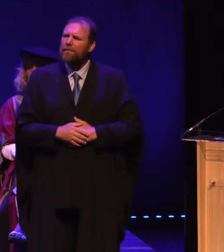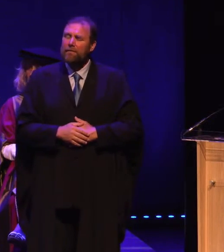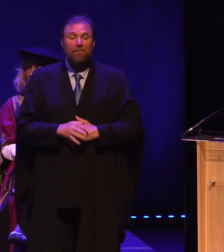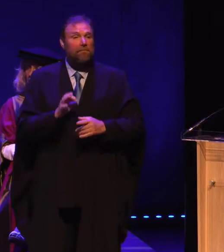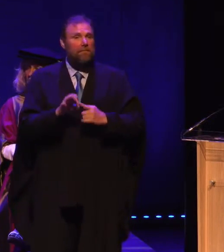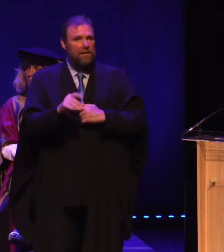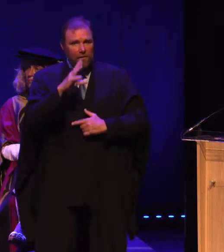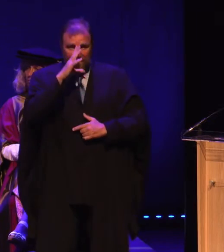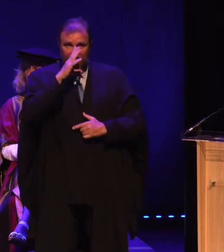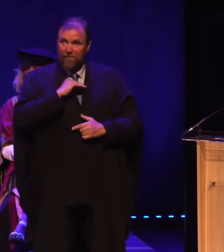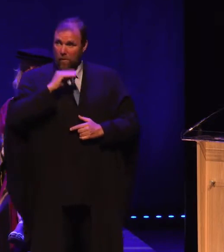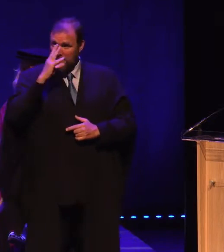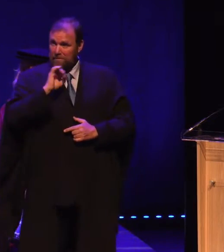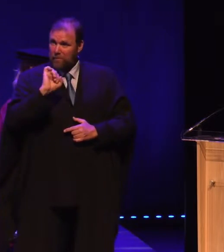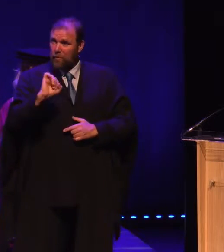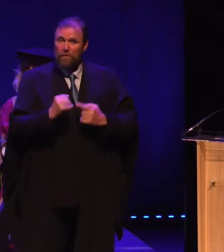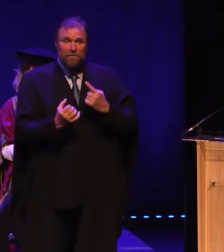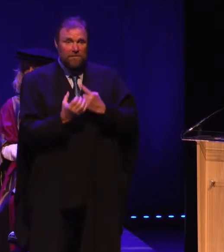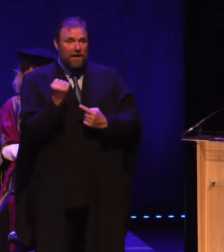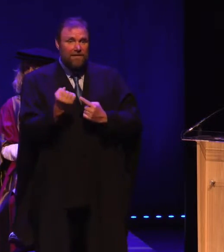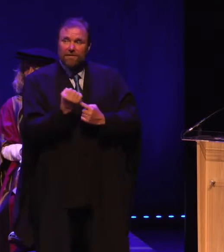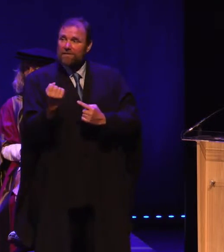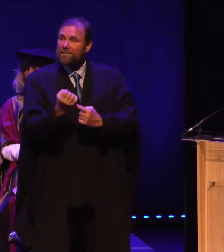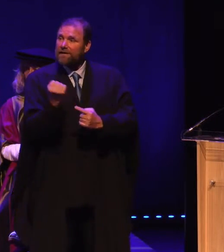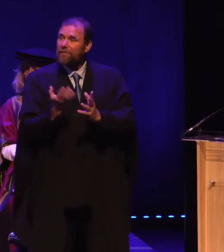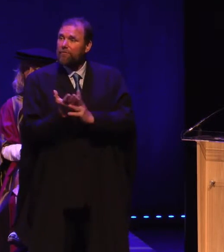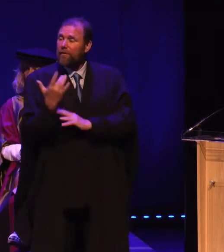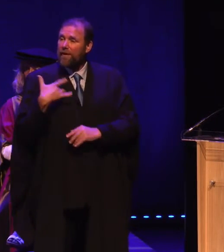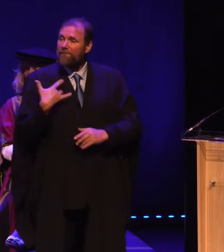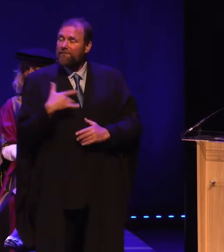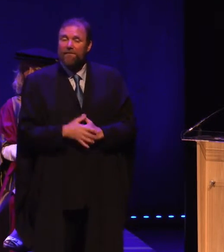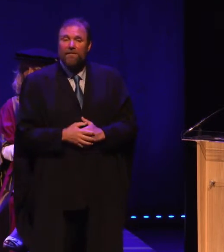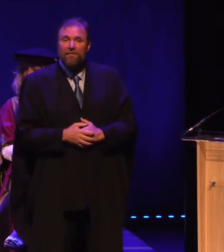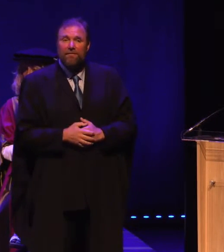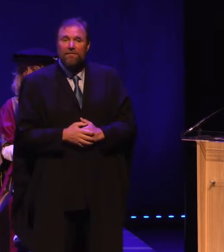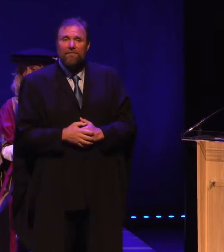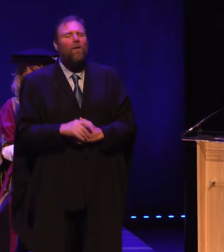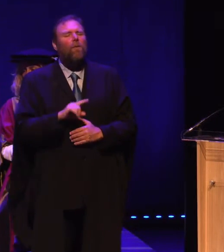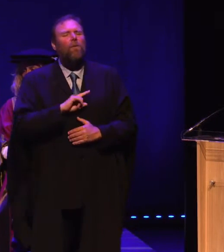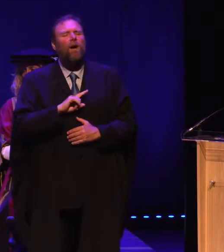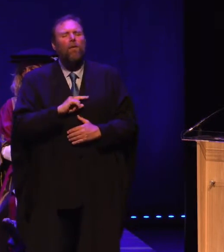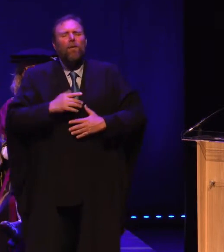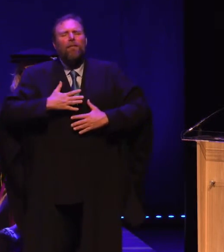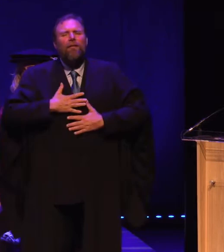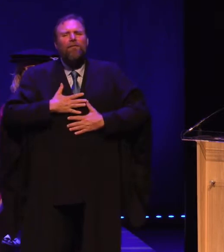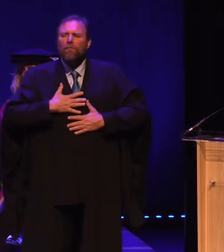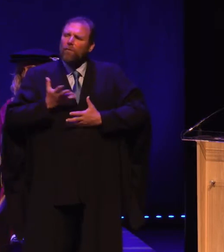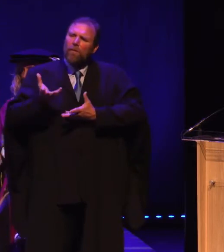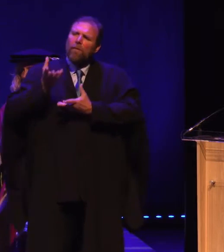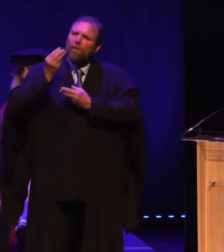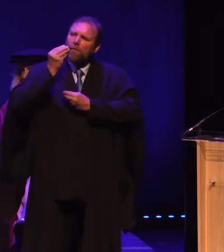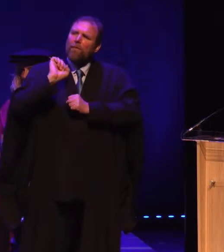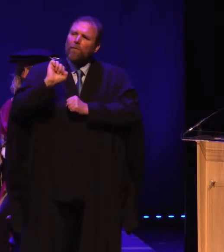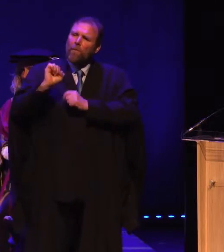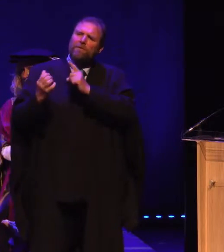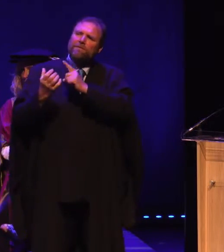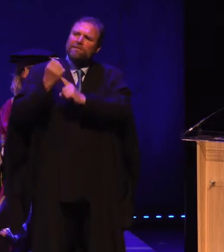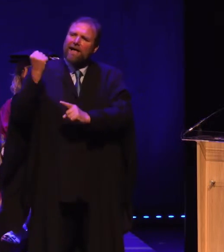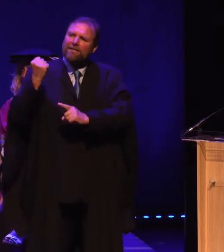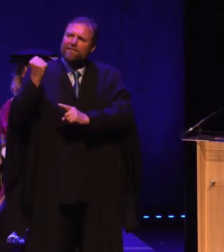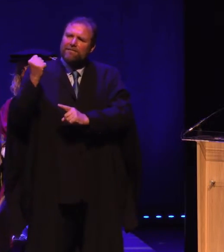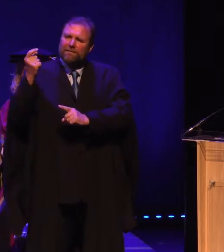about your successes and how you're getting on in life, because what we'd love to do is share that with the graduates